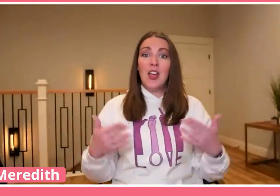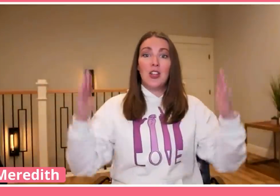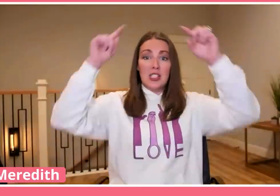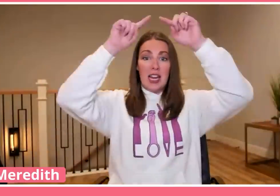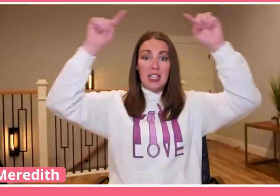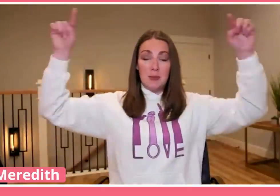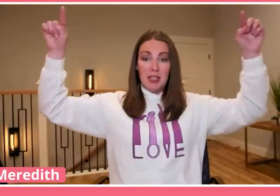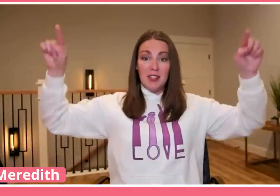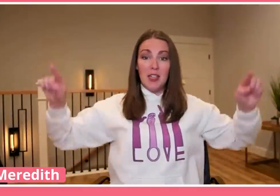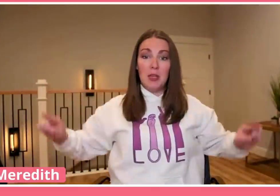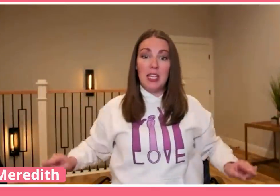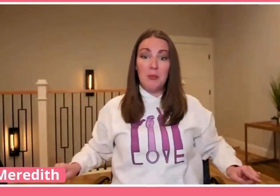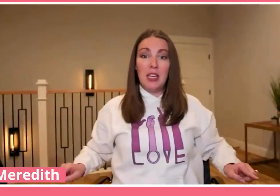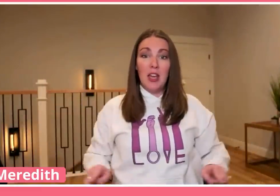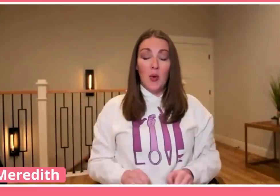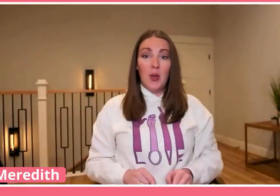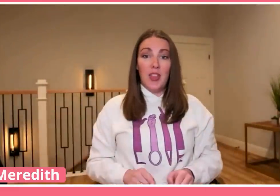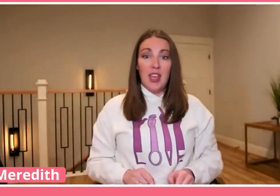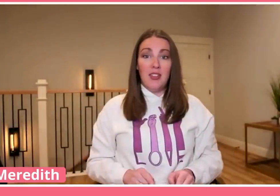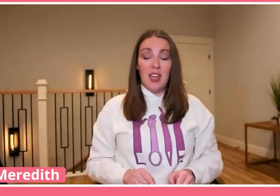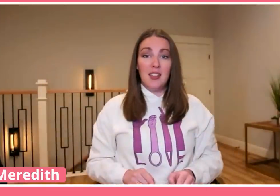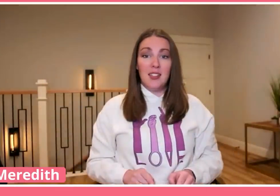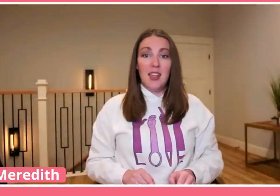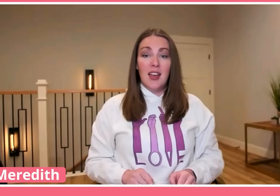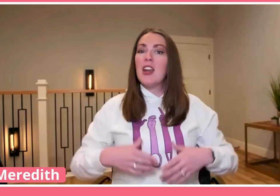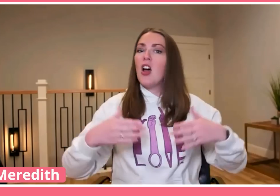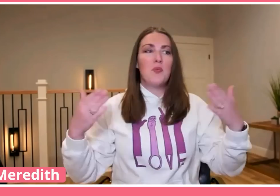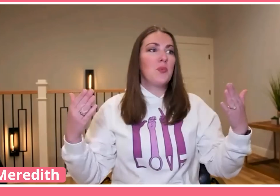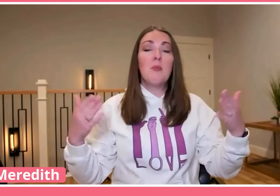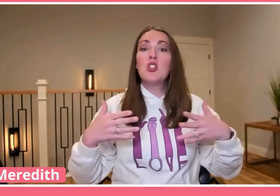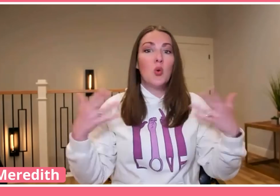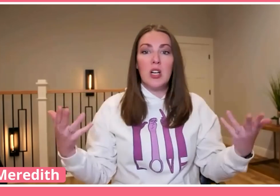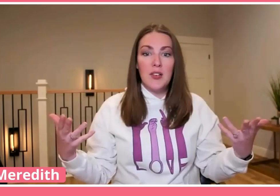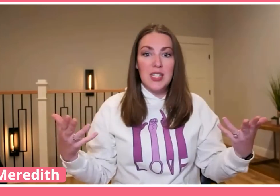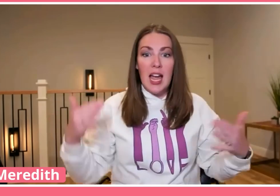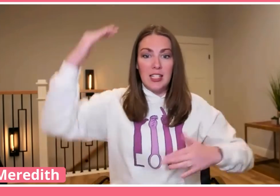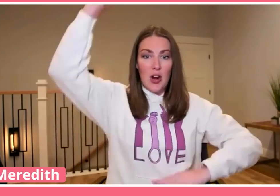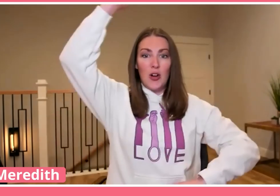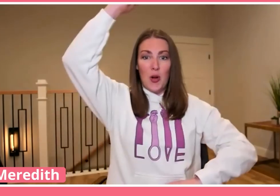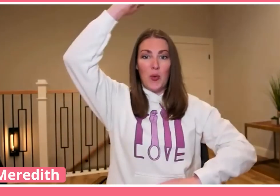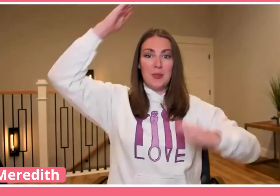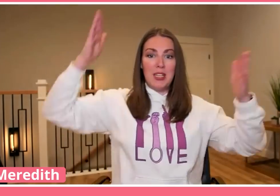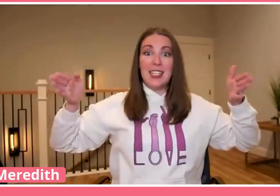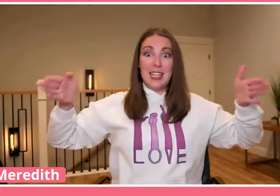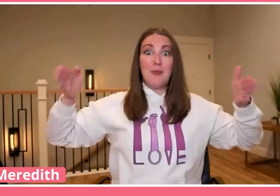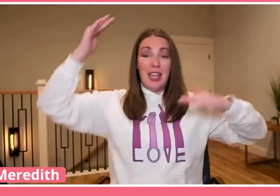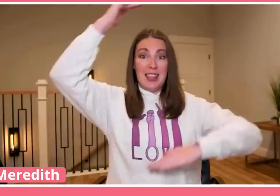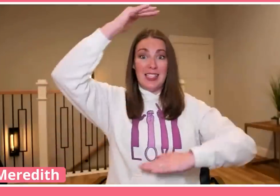your signing space is going to be keeping within this. And the majority of signs are going to be to keep in this